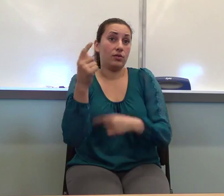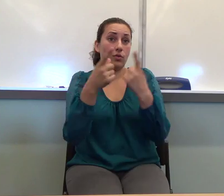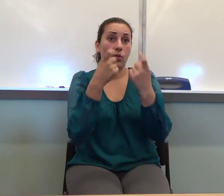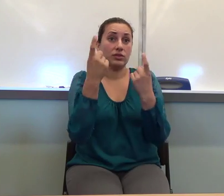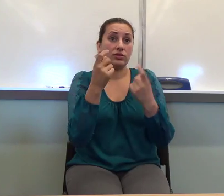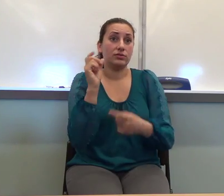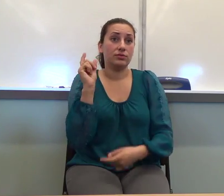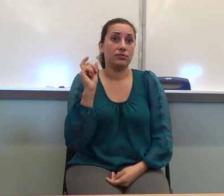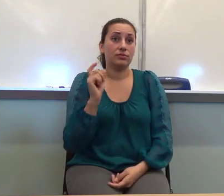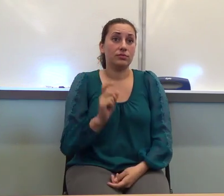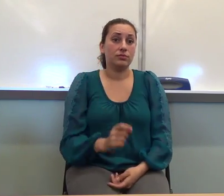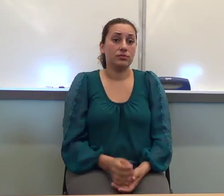Number 37? 37.